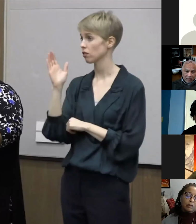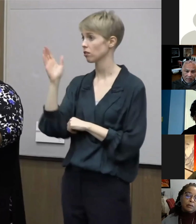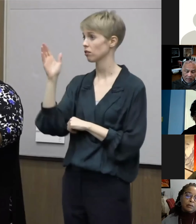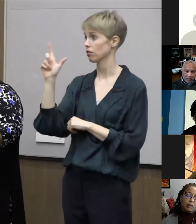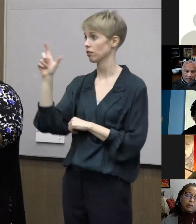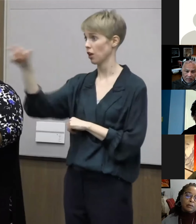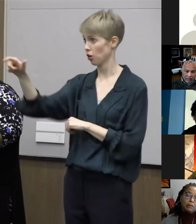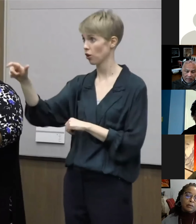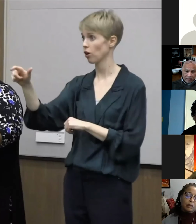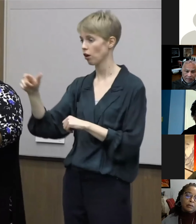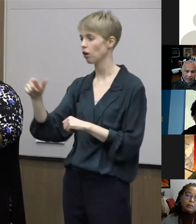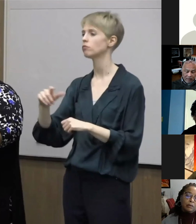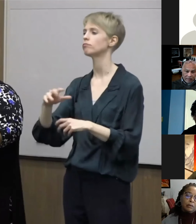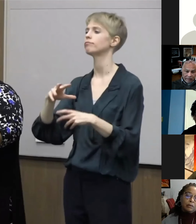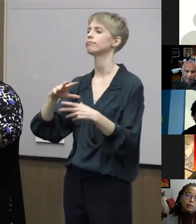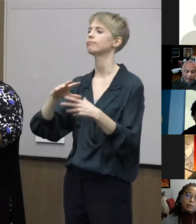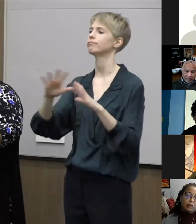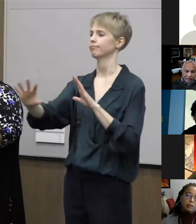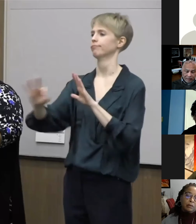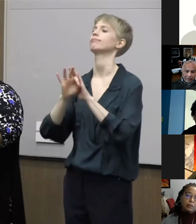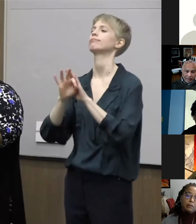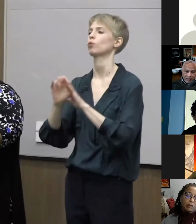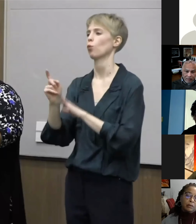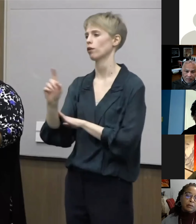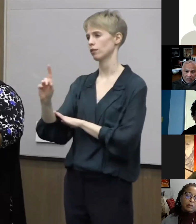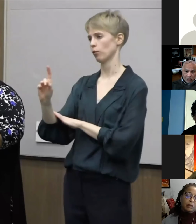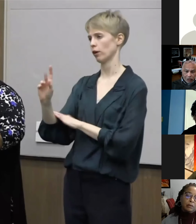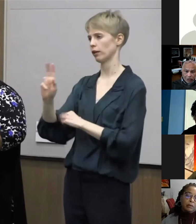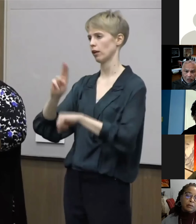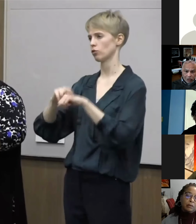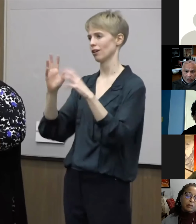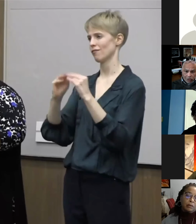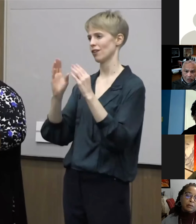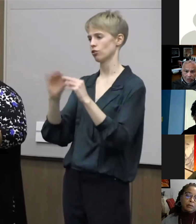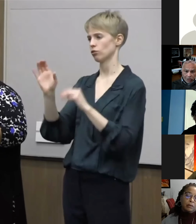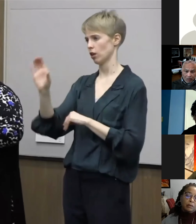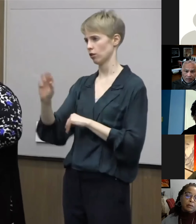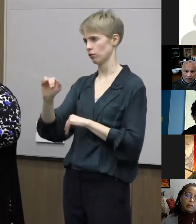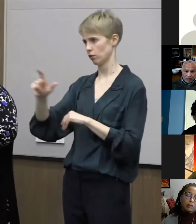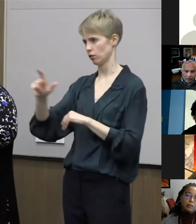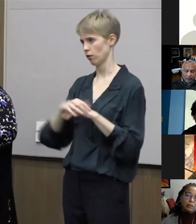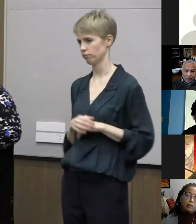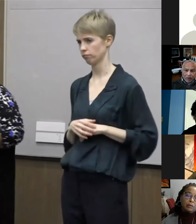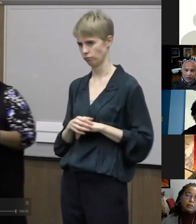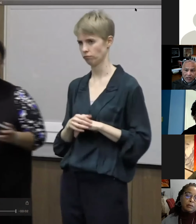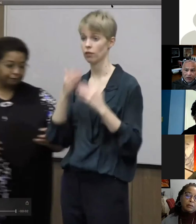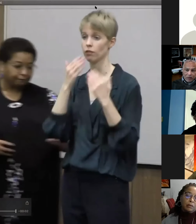at the 1968 Democratic National Convention in Chicago, Illinois. Thank you.